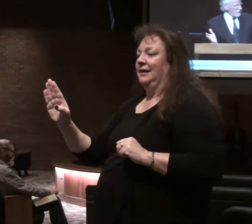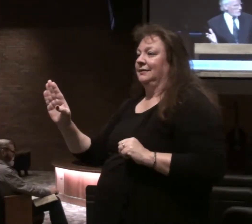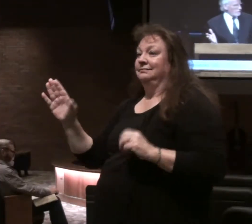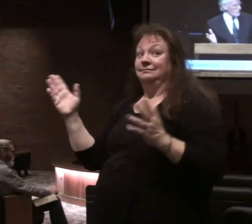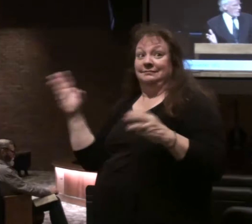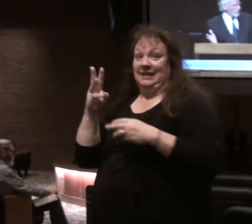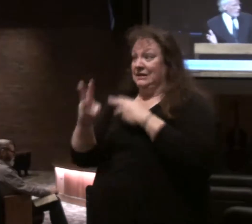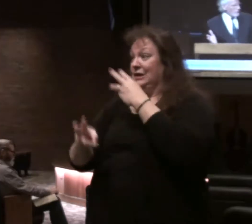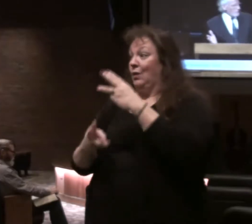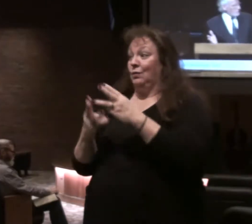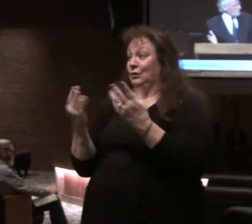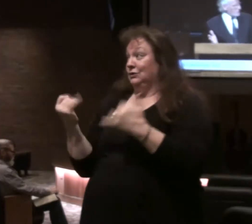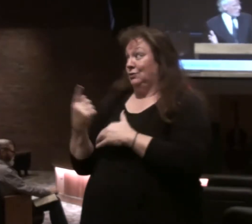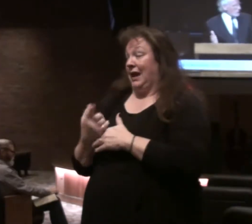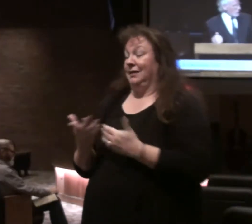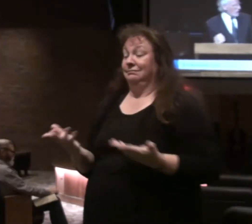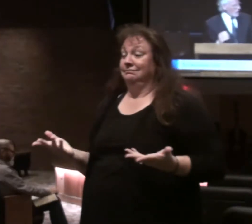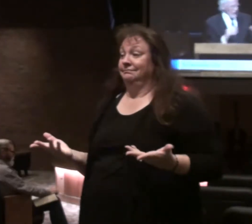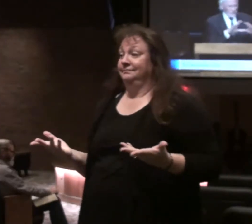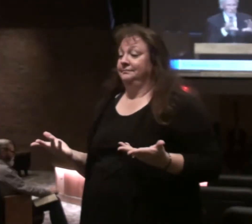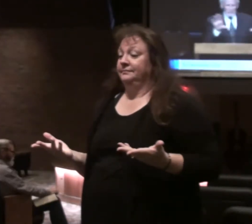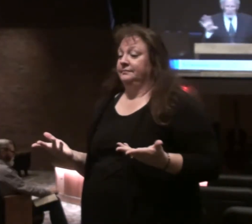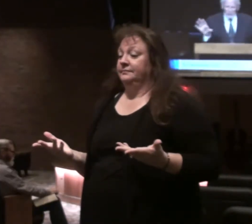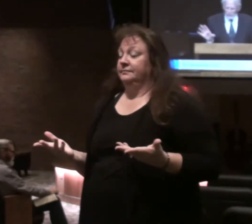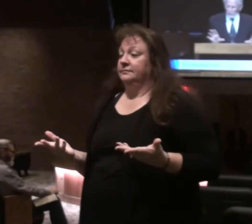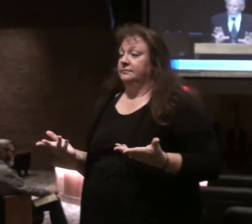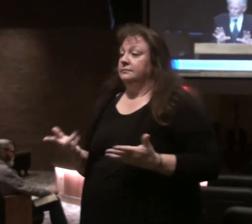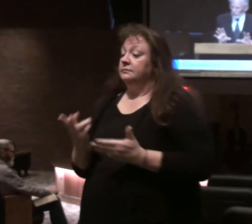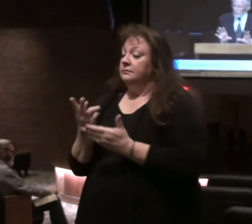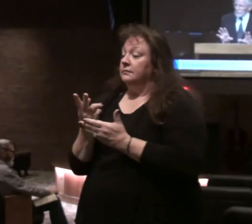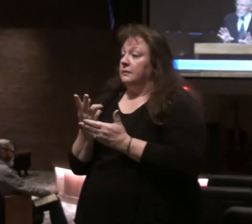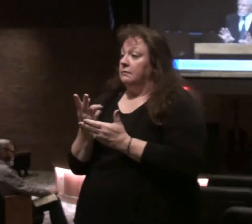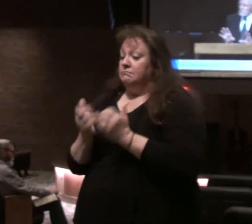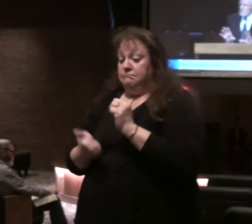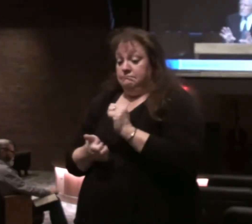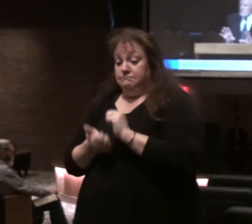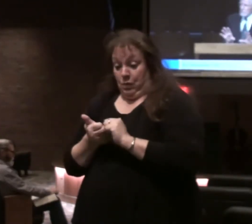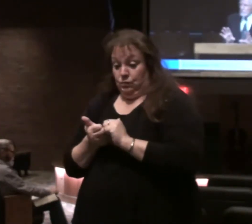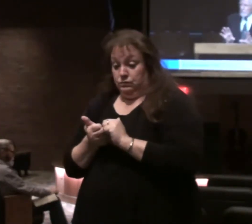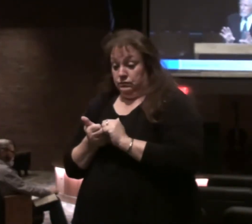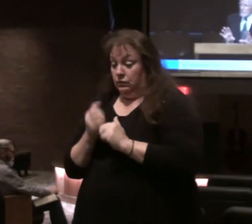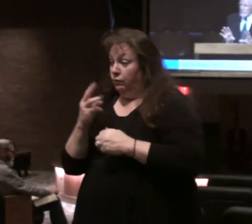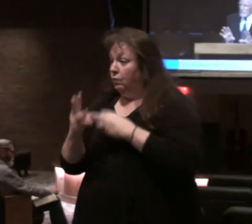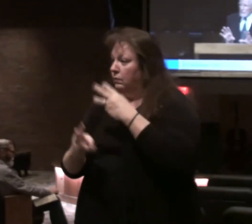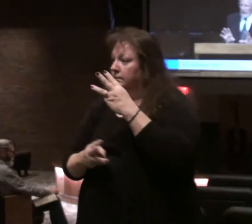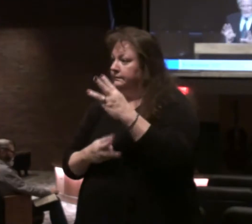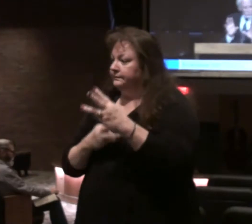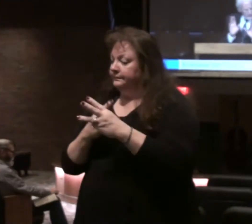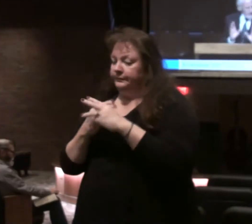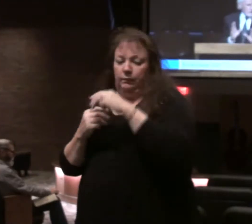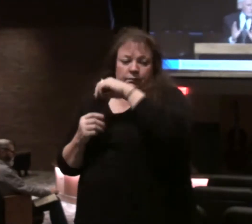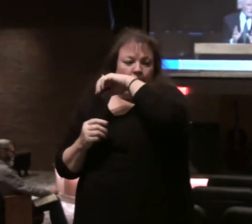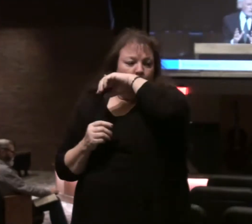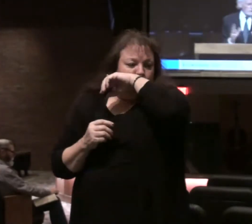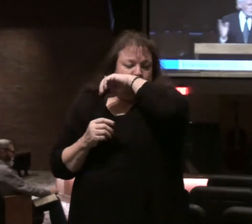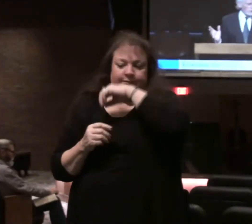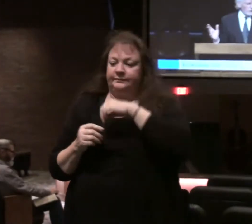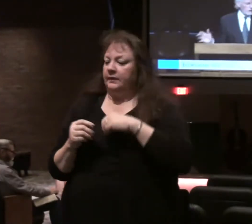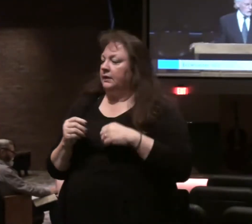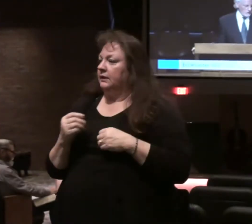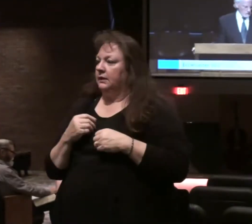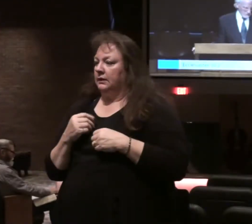live in. Excuse me. And with the bulk of the world in unredeemed